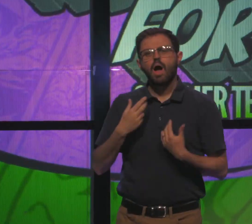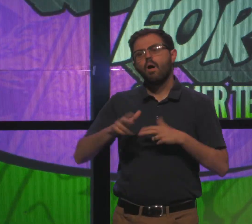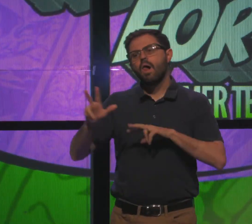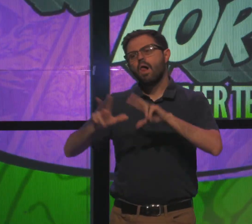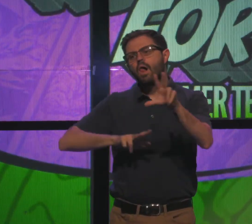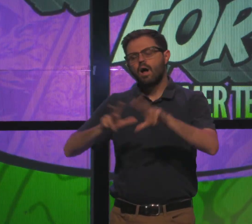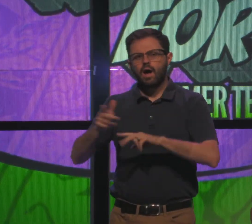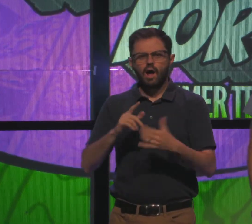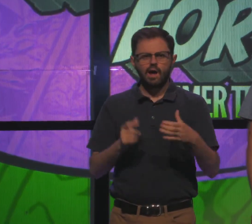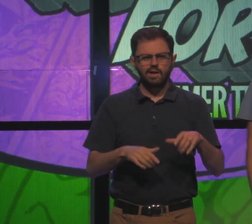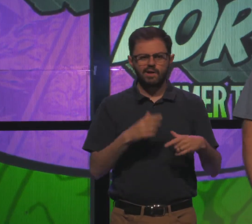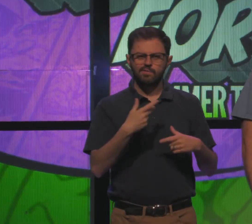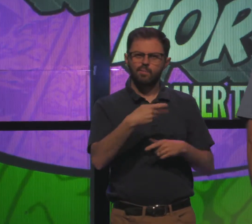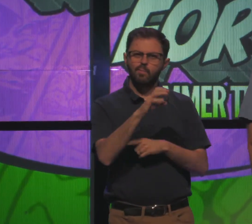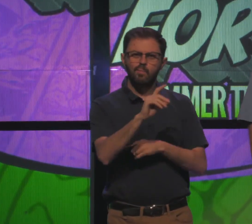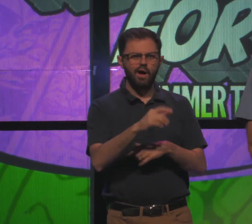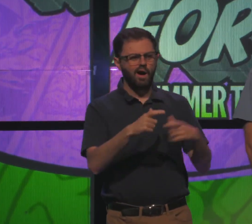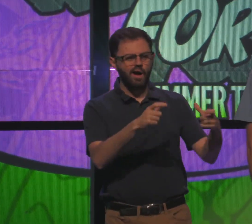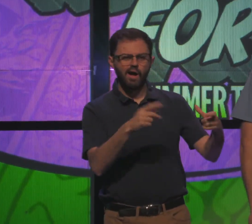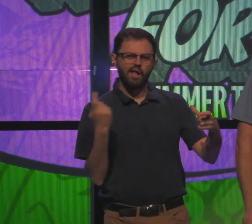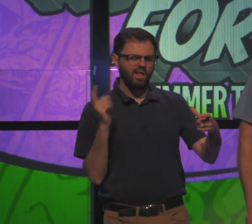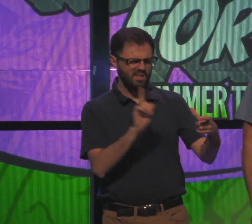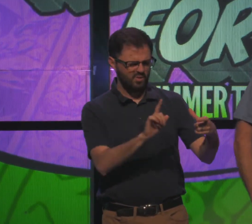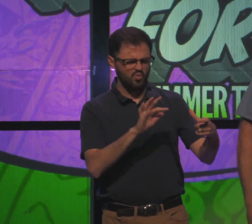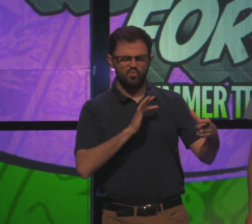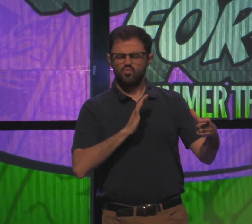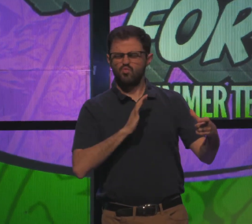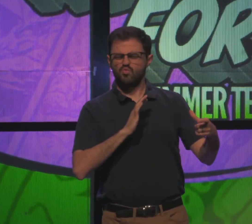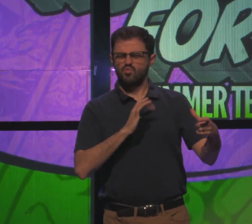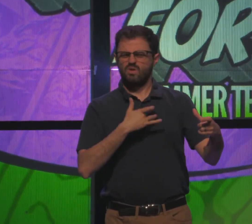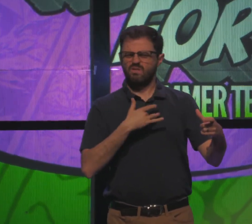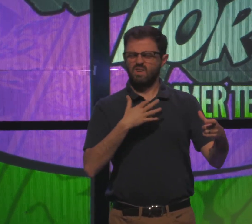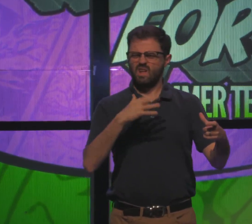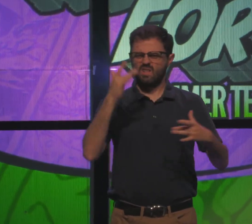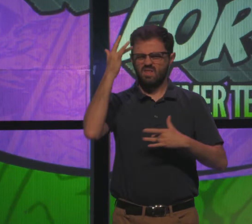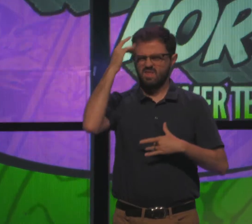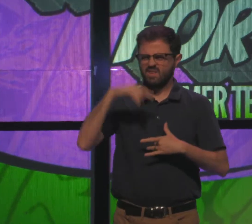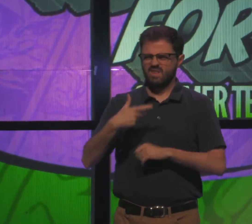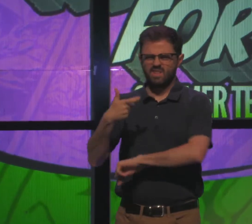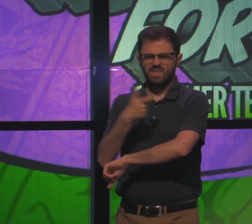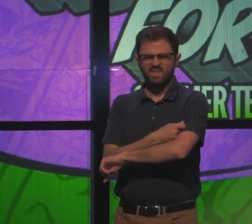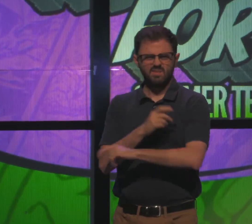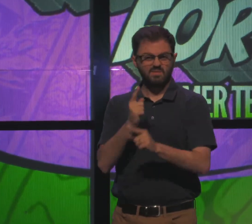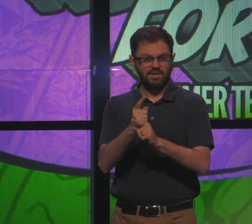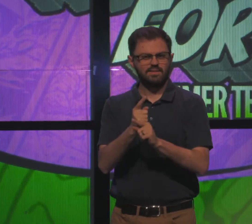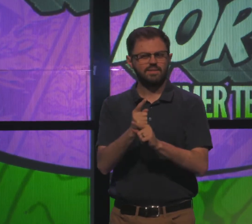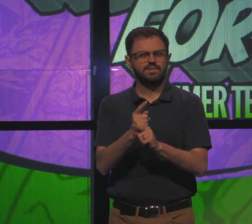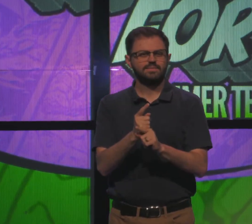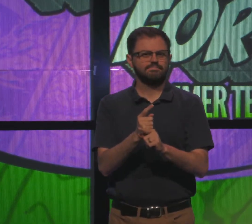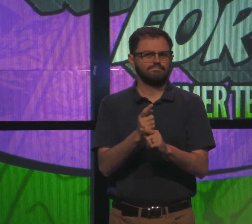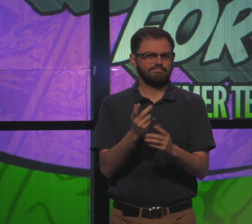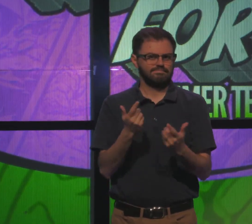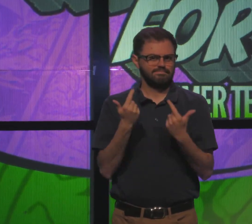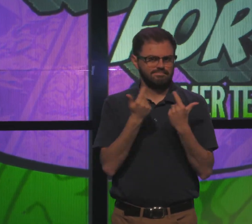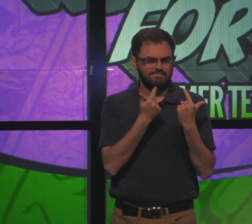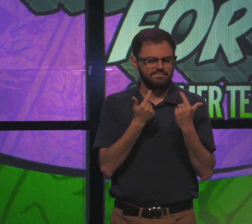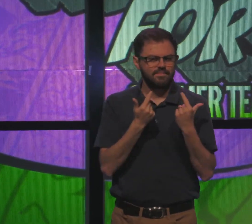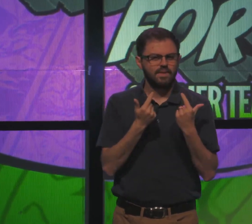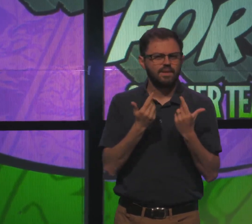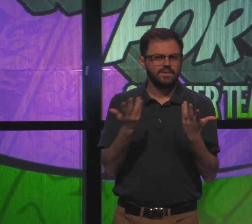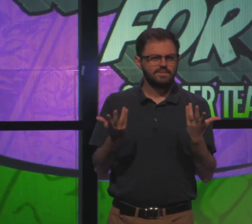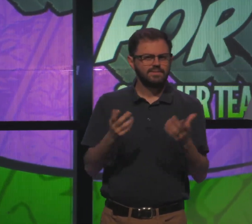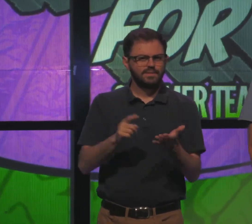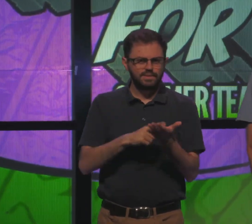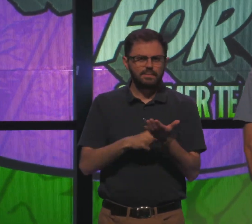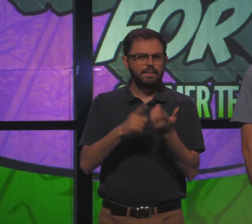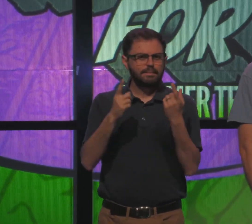out to this pond and I thought it was going to be great, but then I had to go get a shot afterwards, you know? Right? Well, sometimes